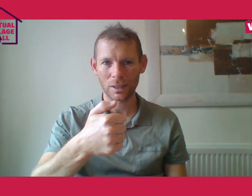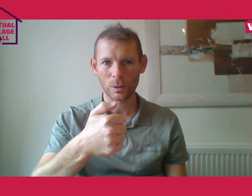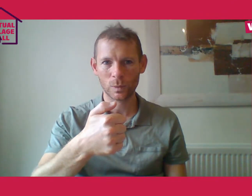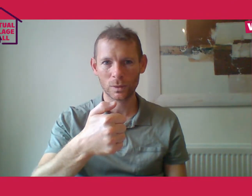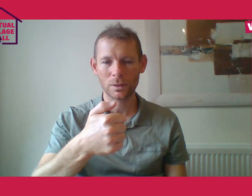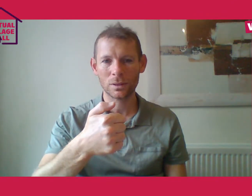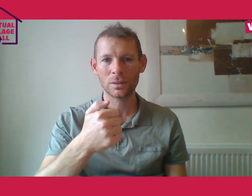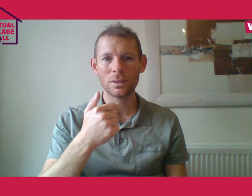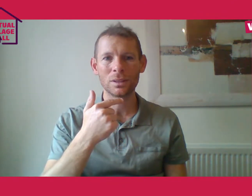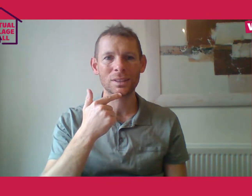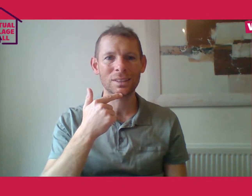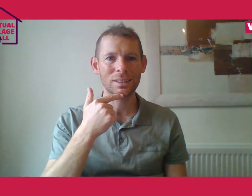£6,